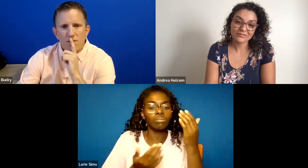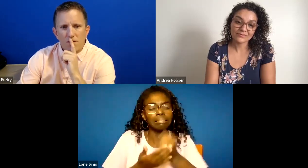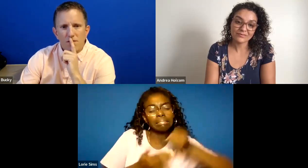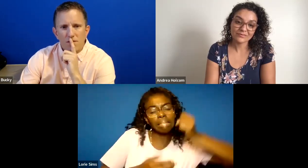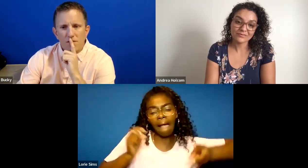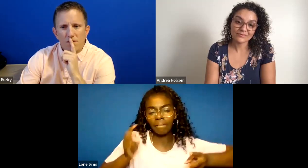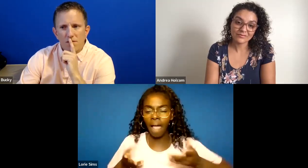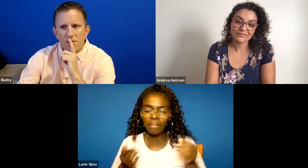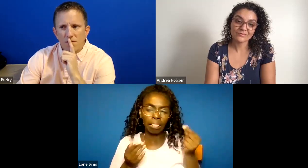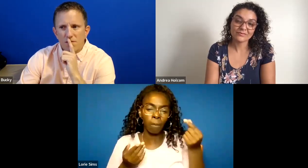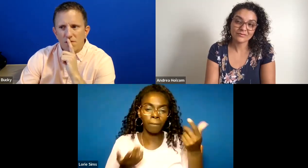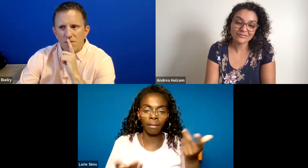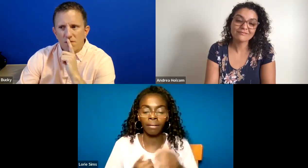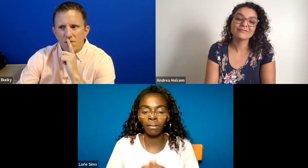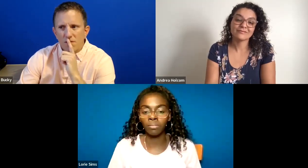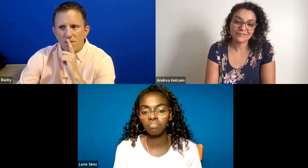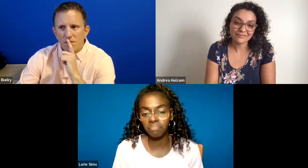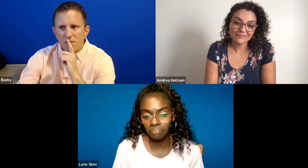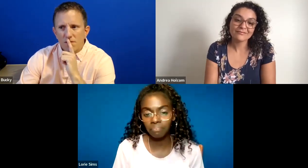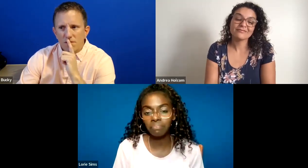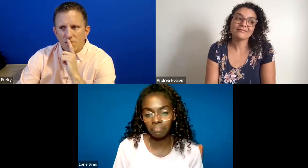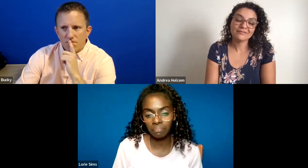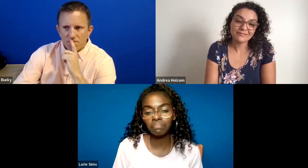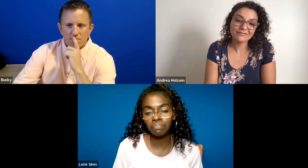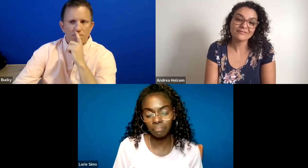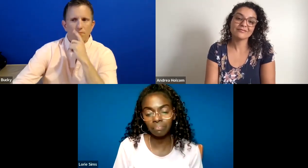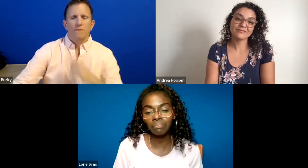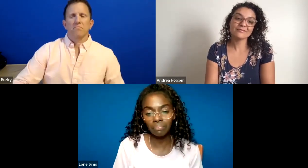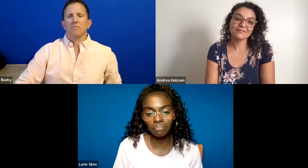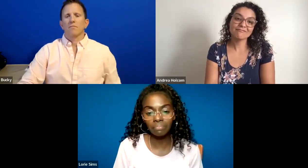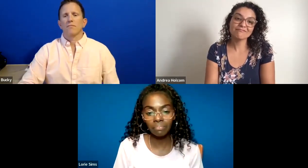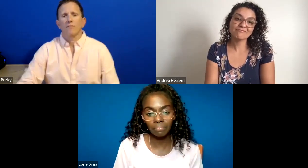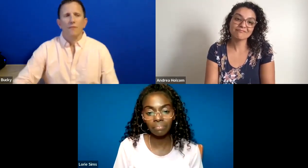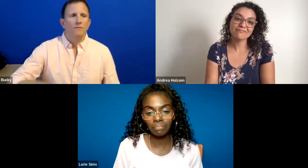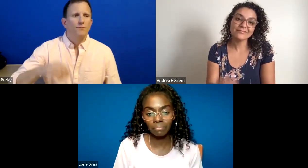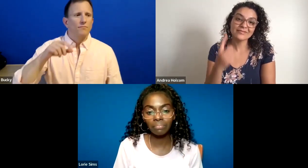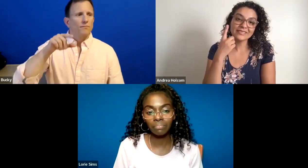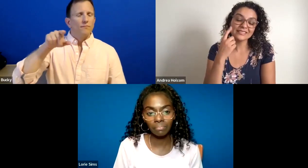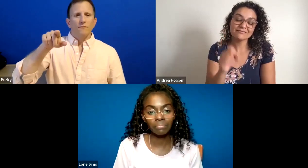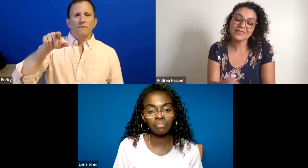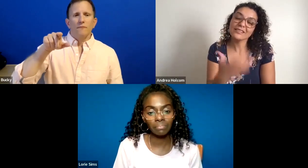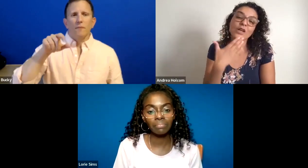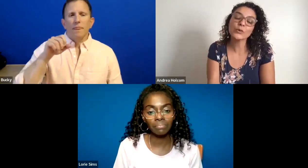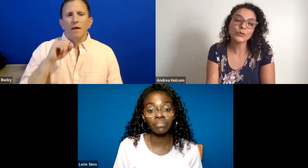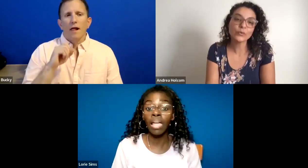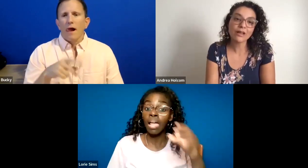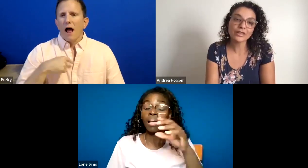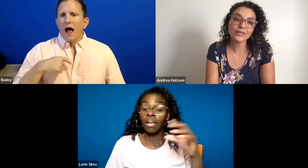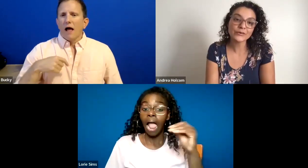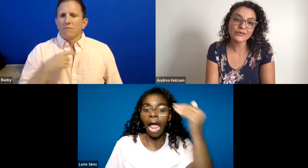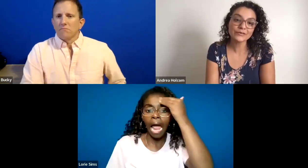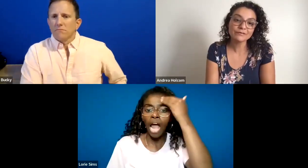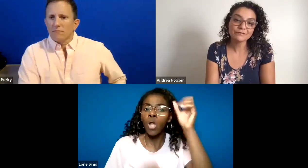Linguabee as of that point. And so I guess perhaps it was half and half, my hesitance because of Linguabee and because of the